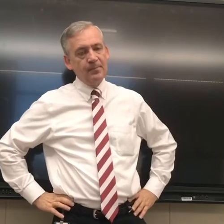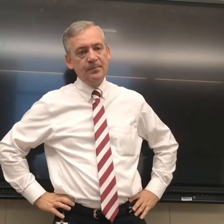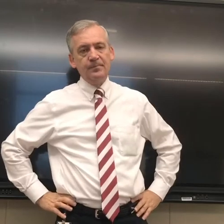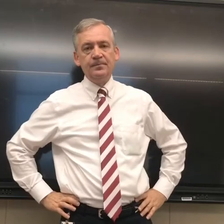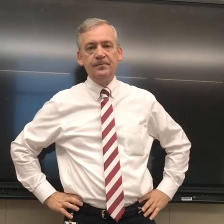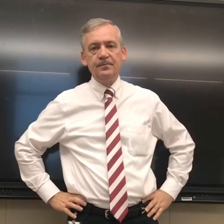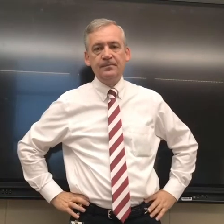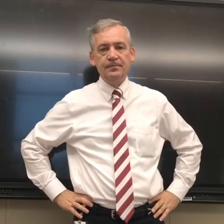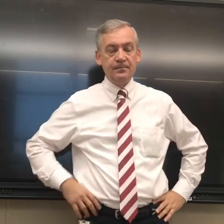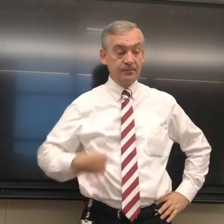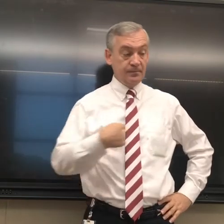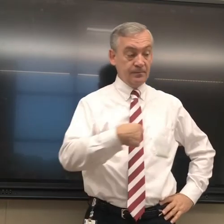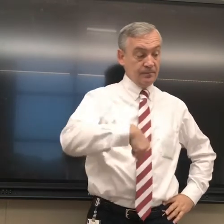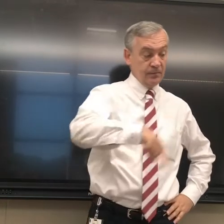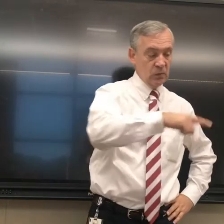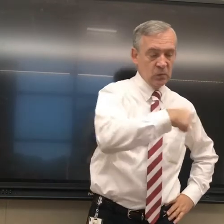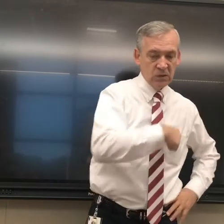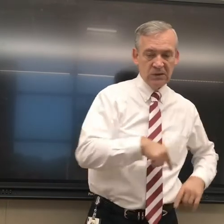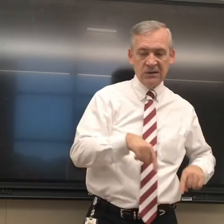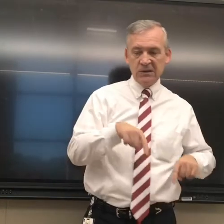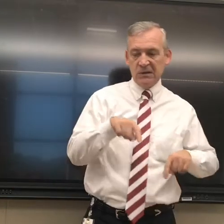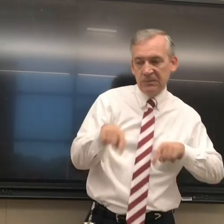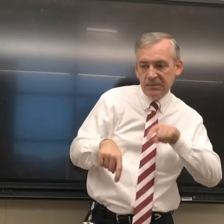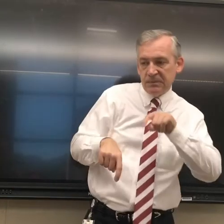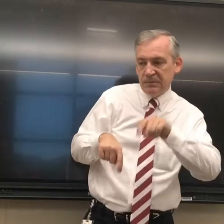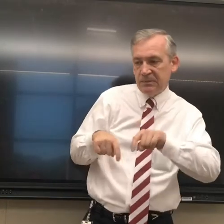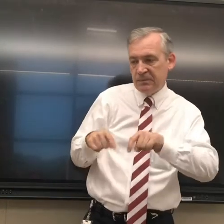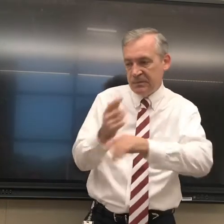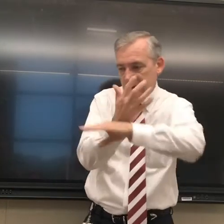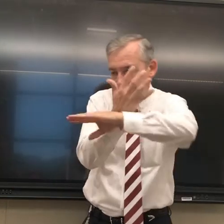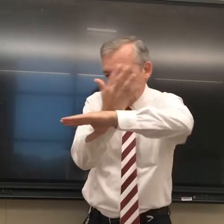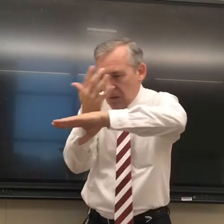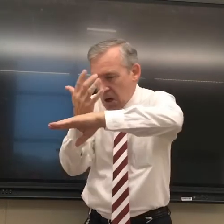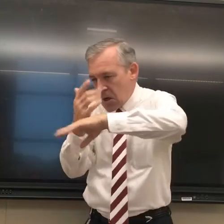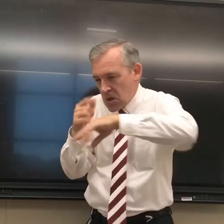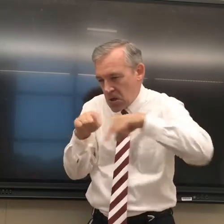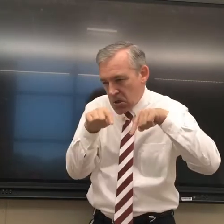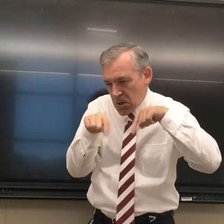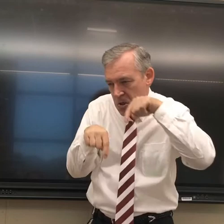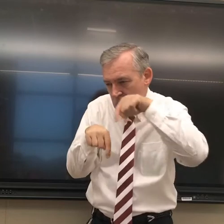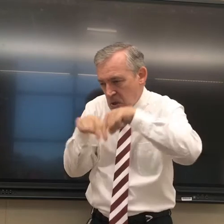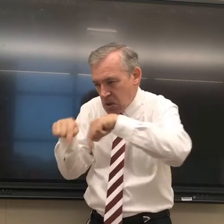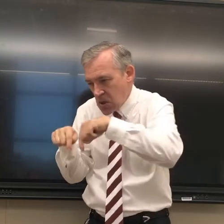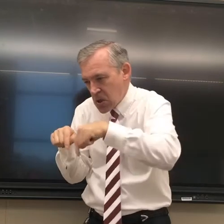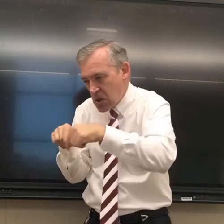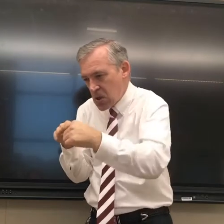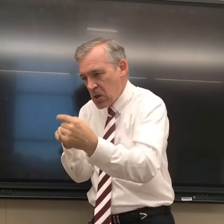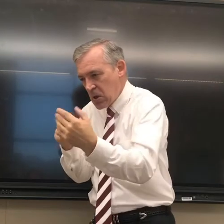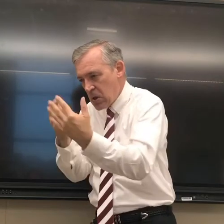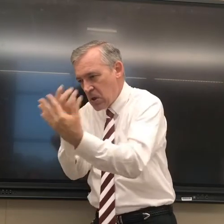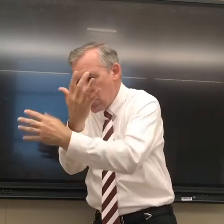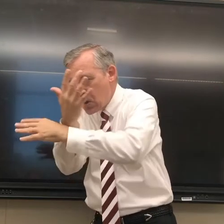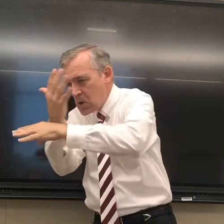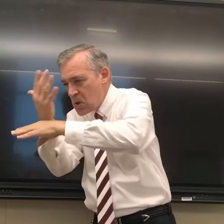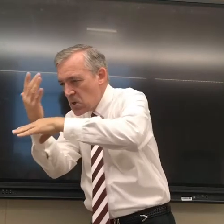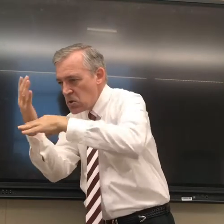We crept to the edge of the bushes that bordered the narrow road in front of Miss Lottie's place.